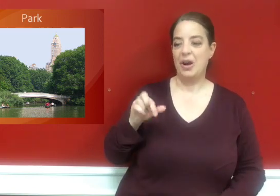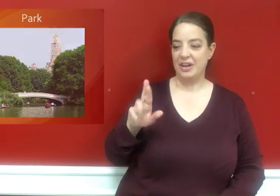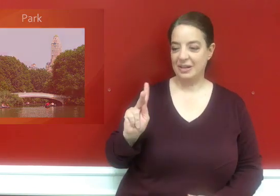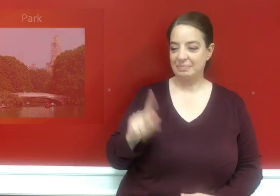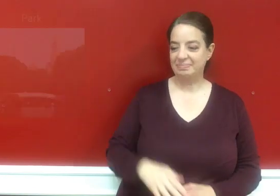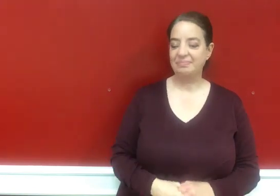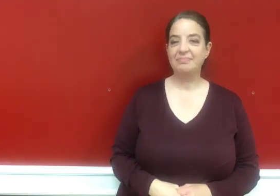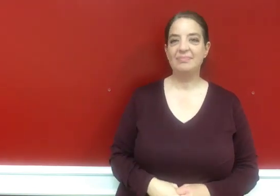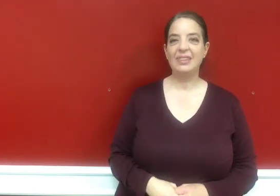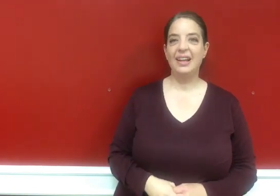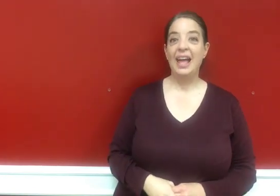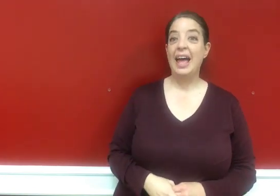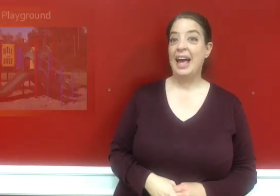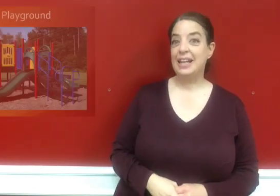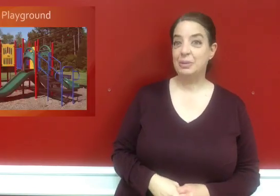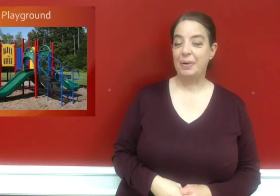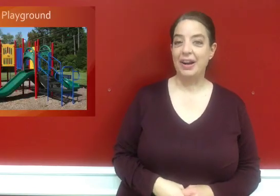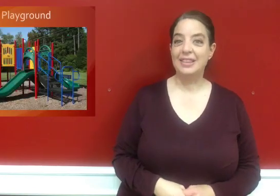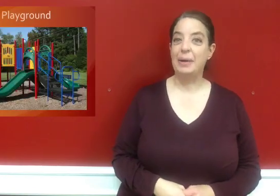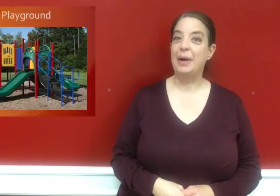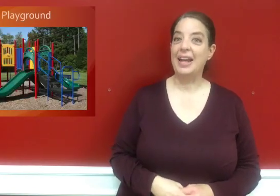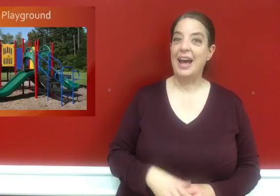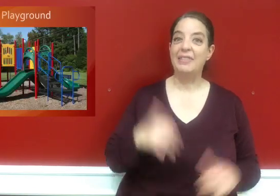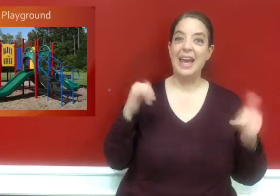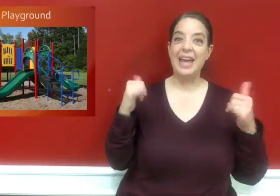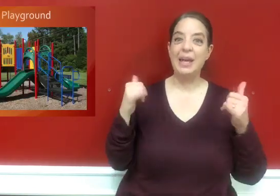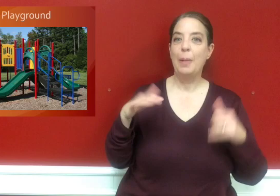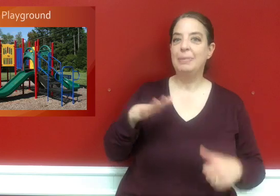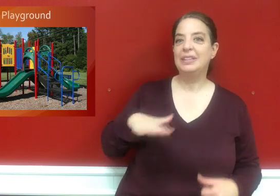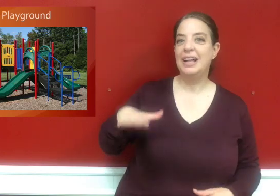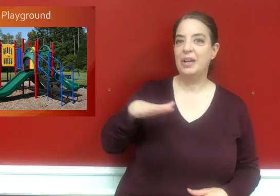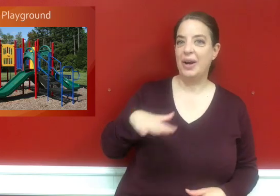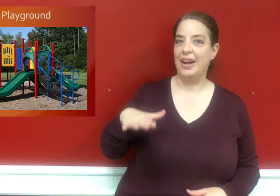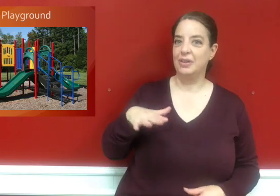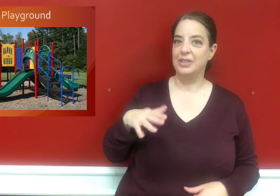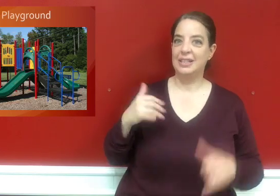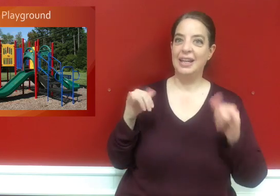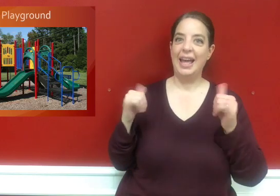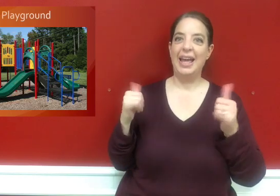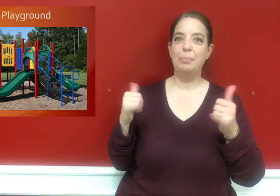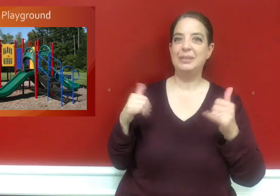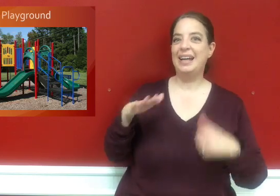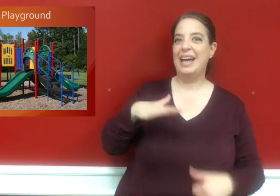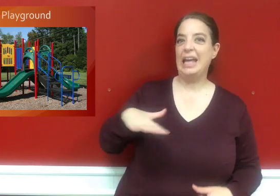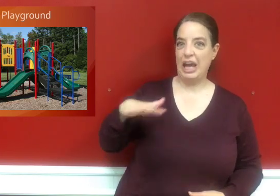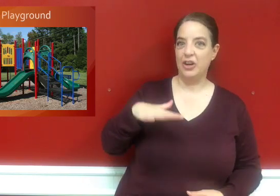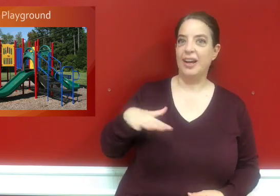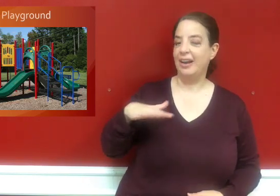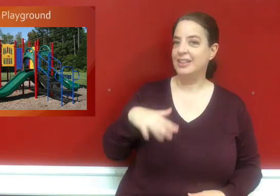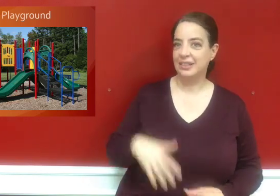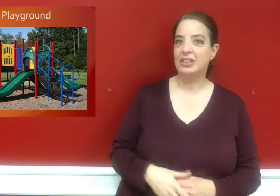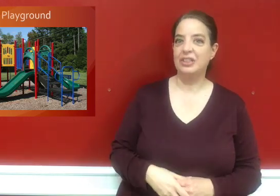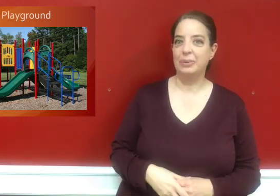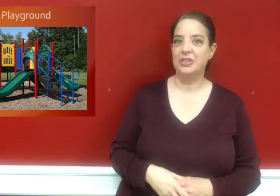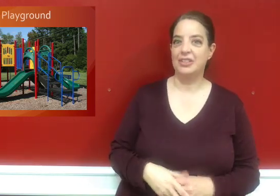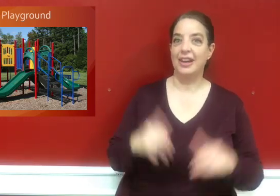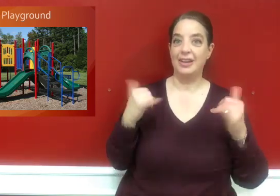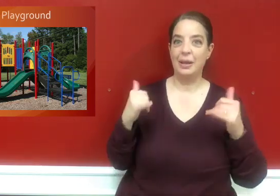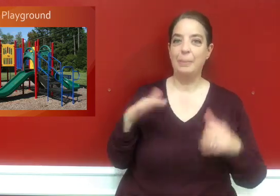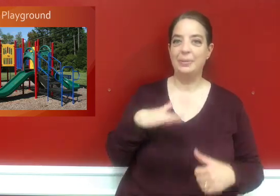Park. At the park, they might have a playground. A play area is literally what you're signing.